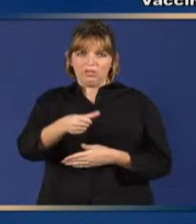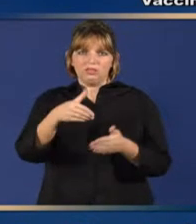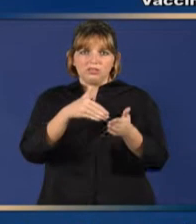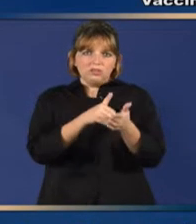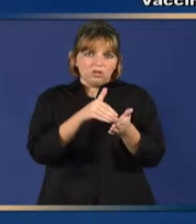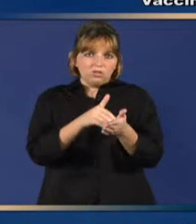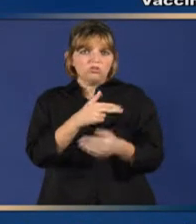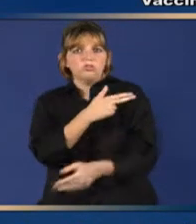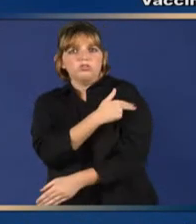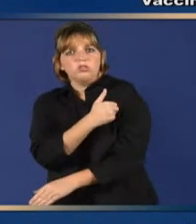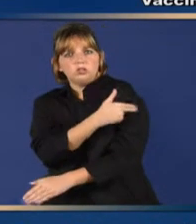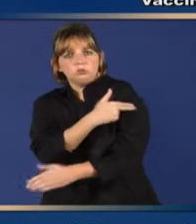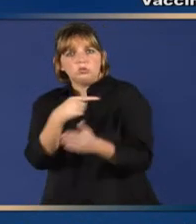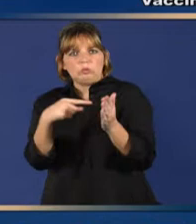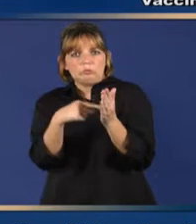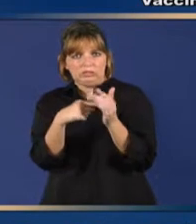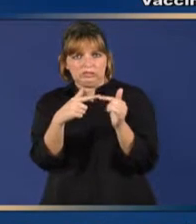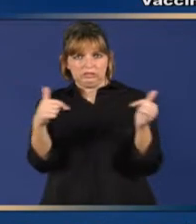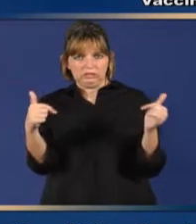888-338-2382